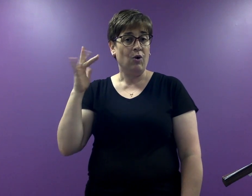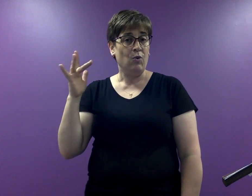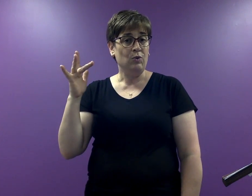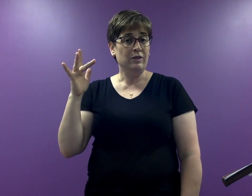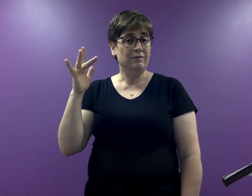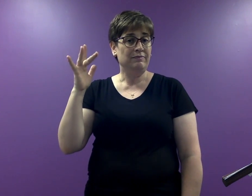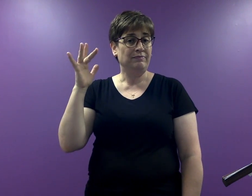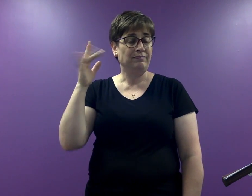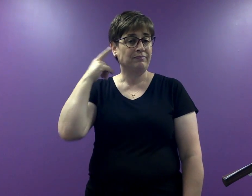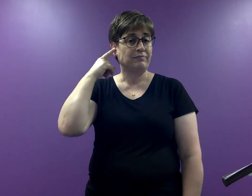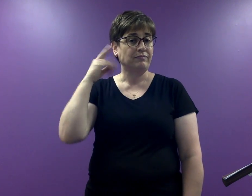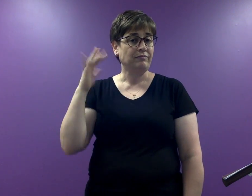gold.